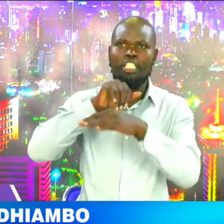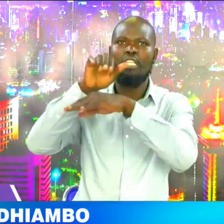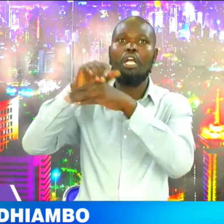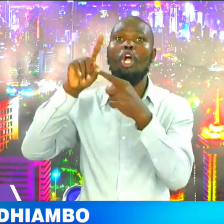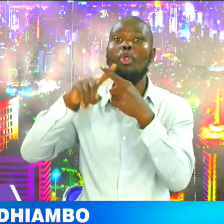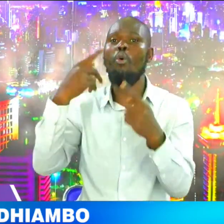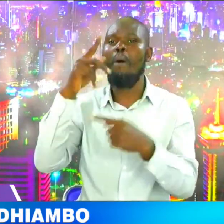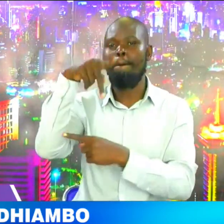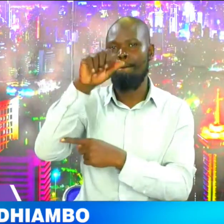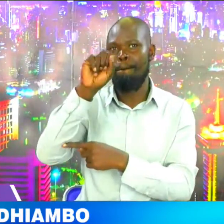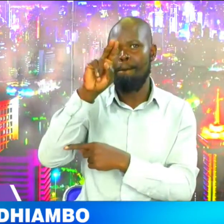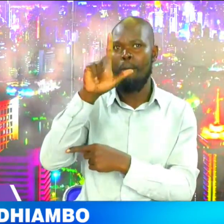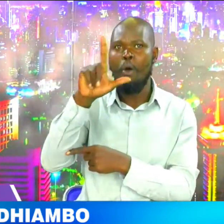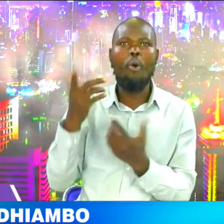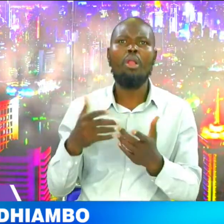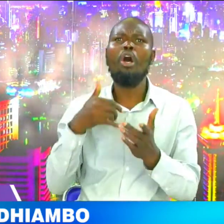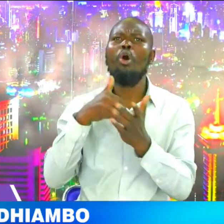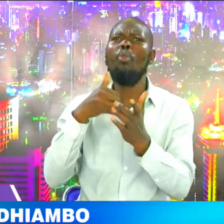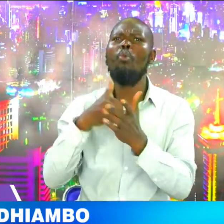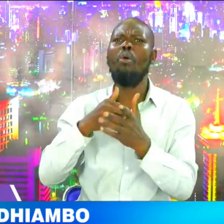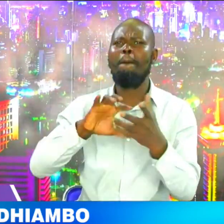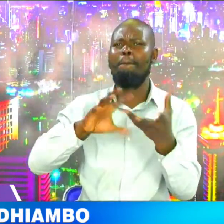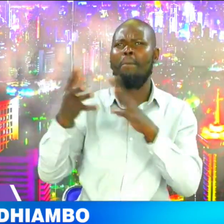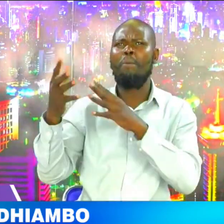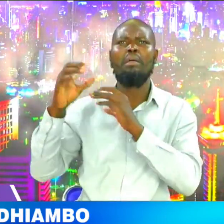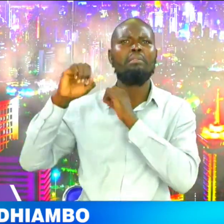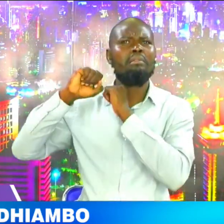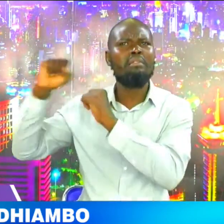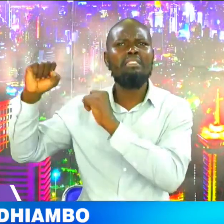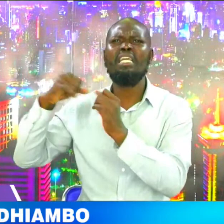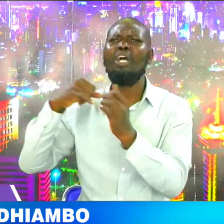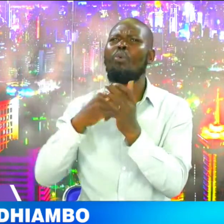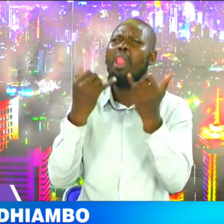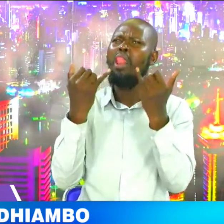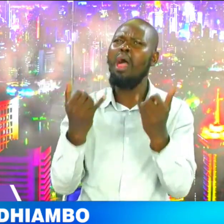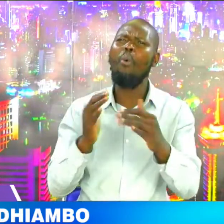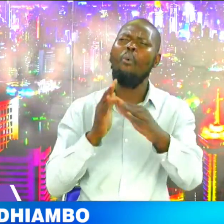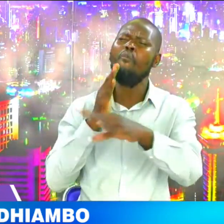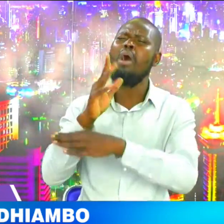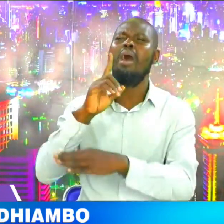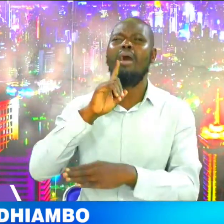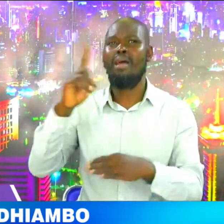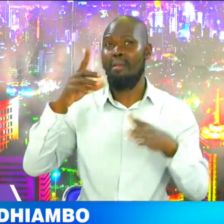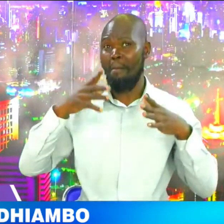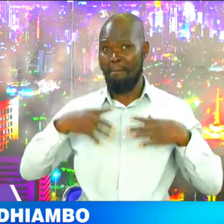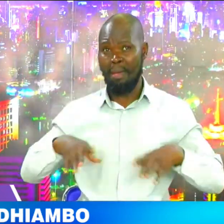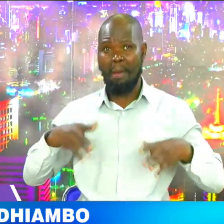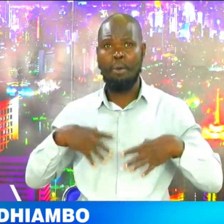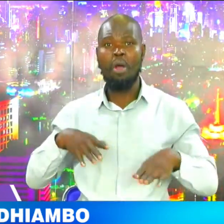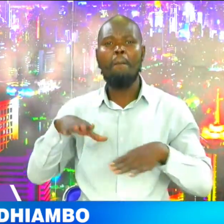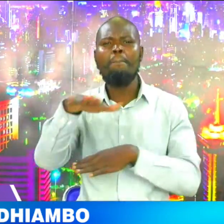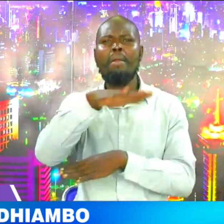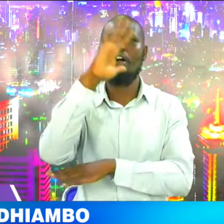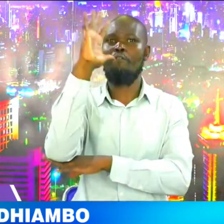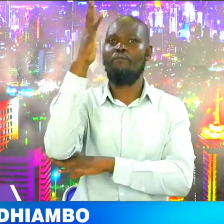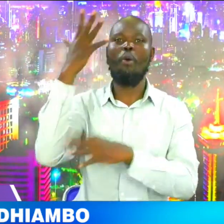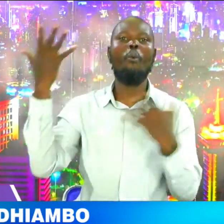Odero over his alleged links to Paul Mackenzie and the mass murder that is now at over 100 people